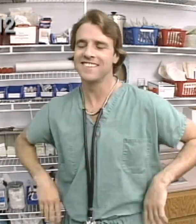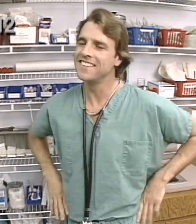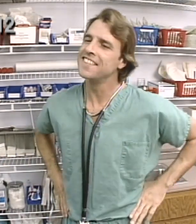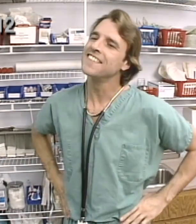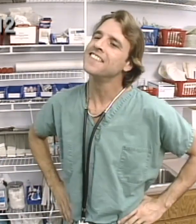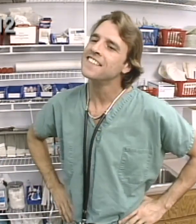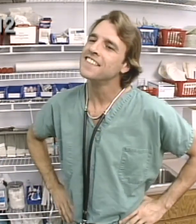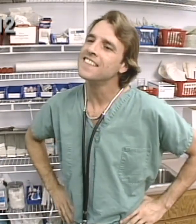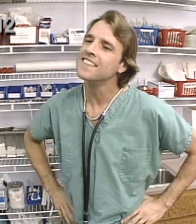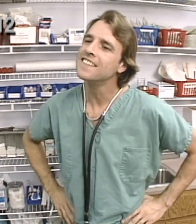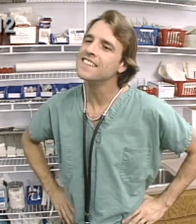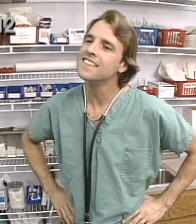great.